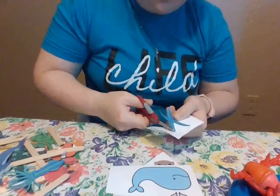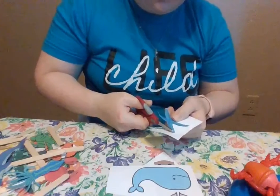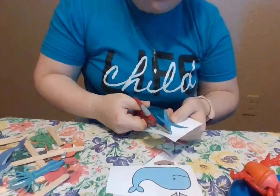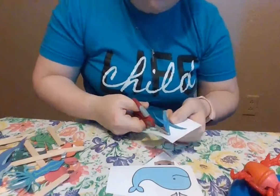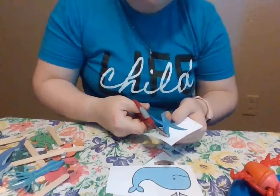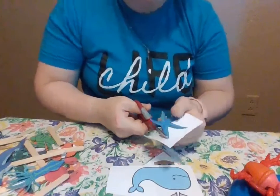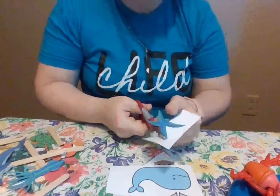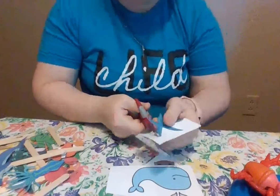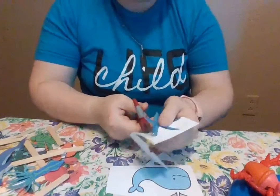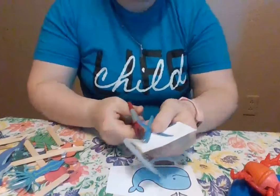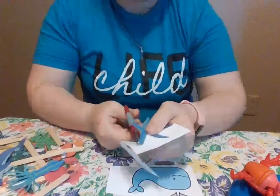the